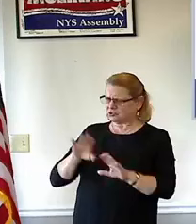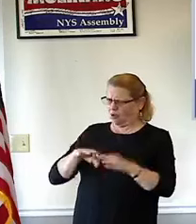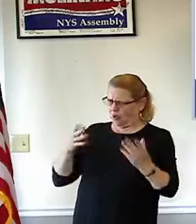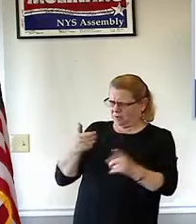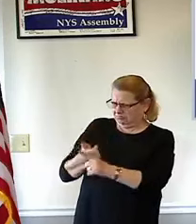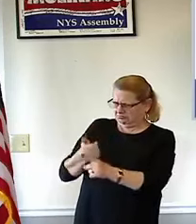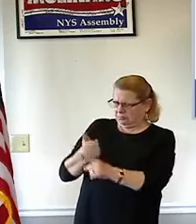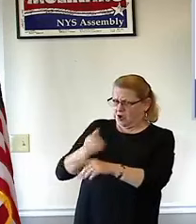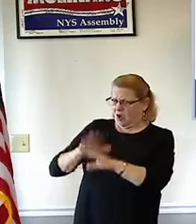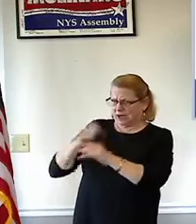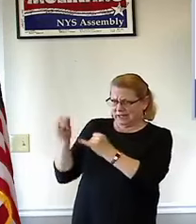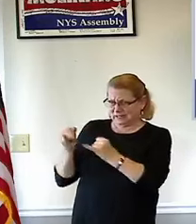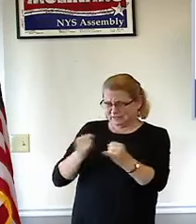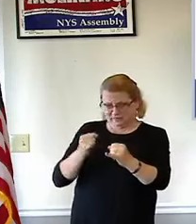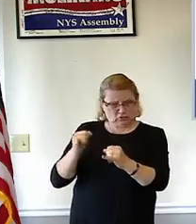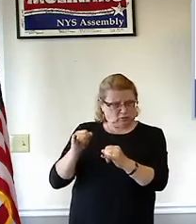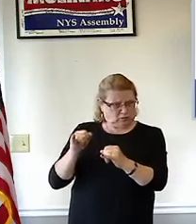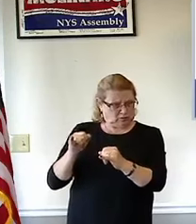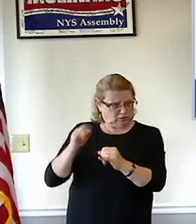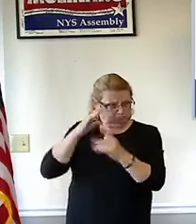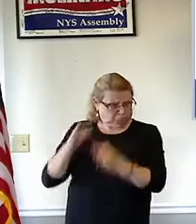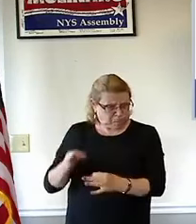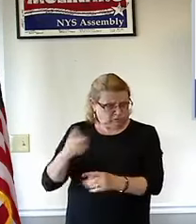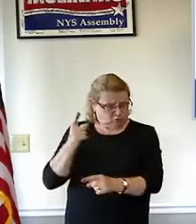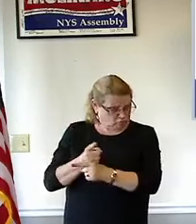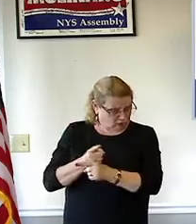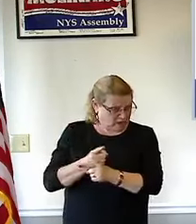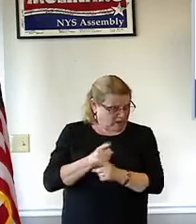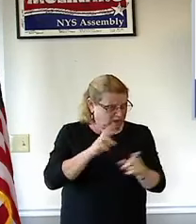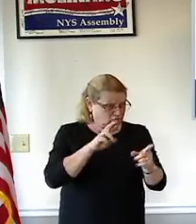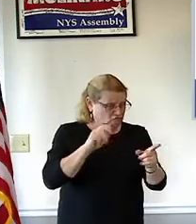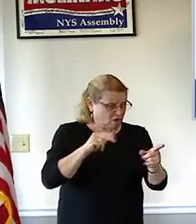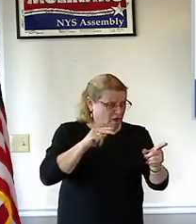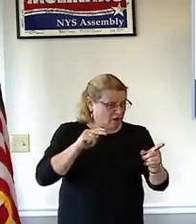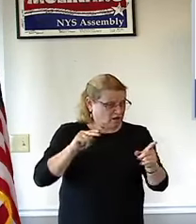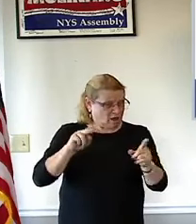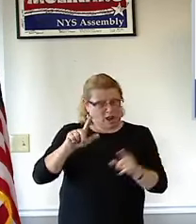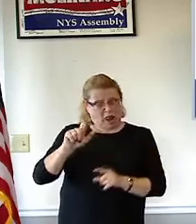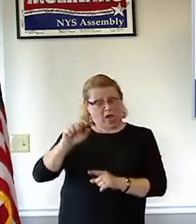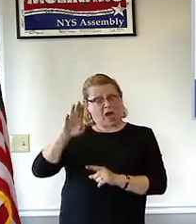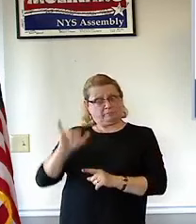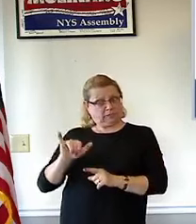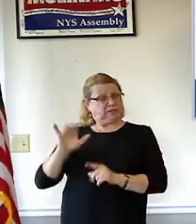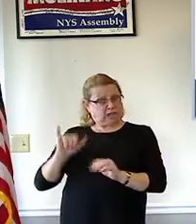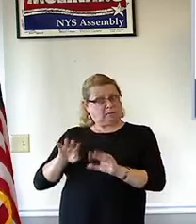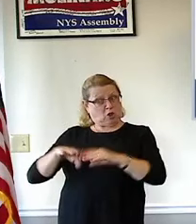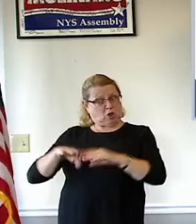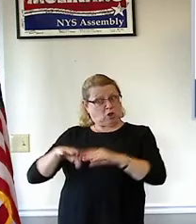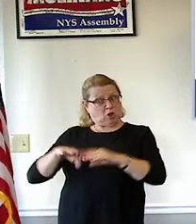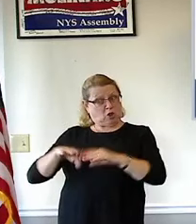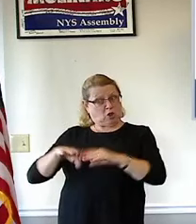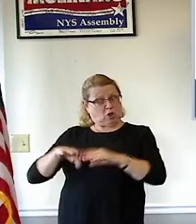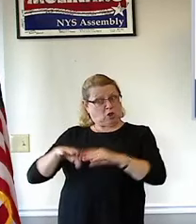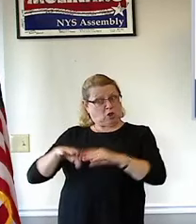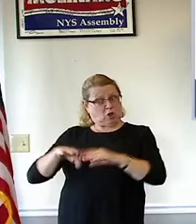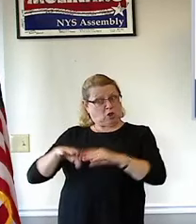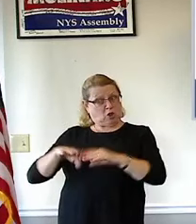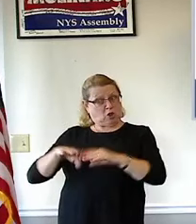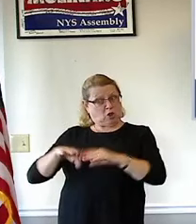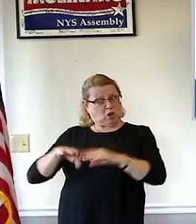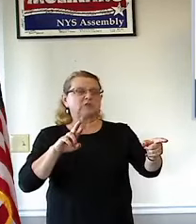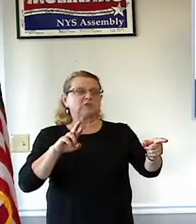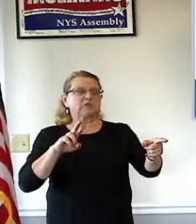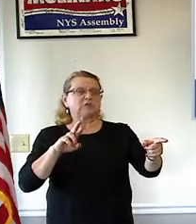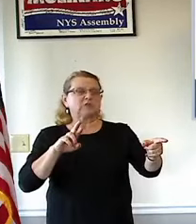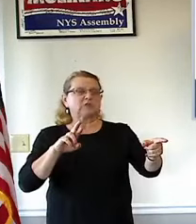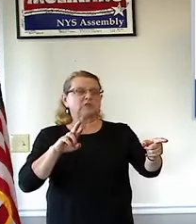basis. They can be open. The lobbies can be open for customer access. Yeah, it's our understanding from some of the banks